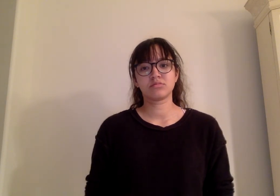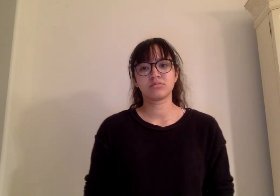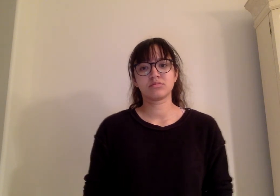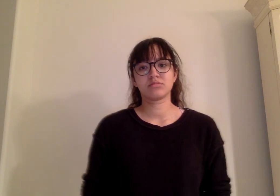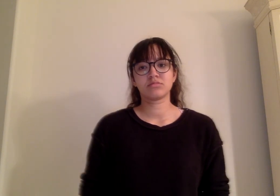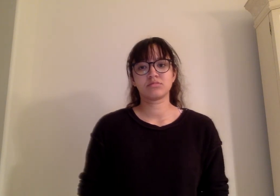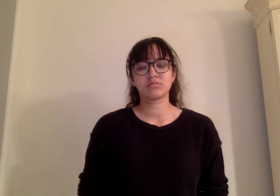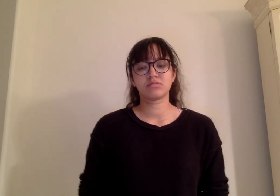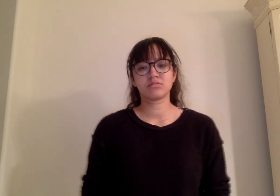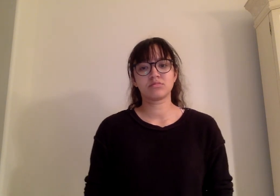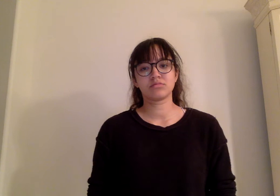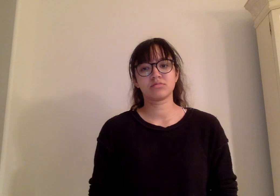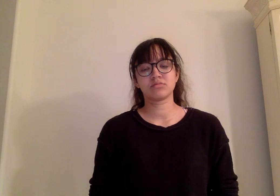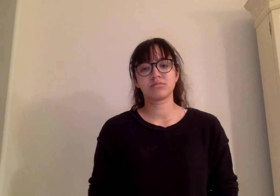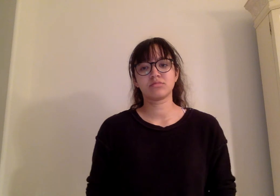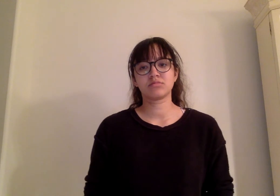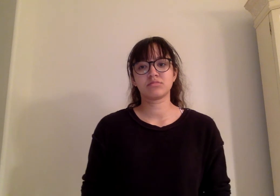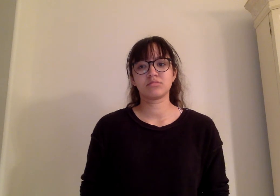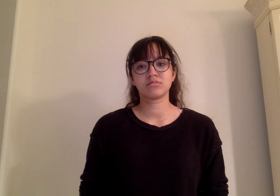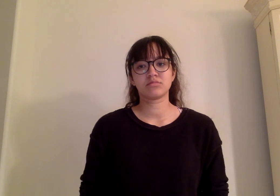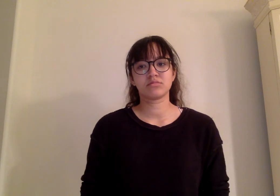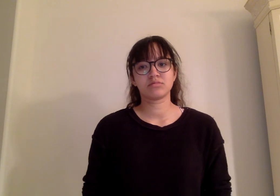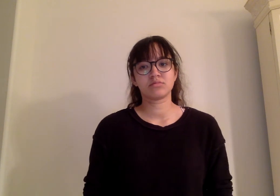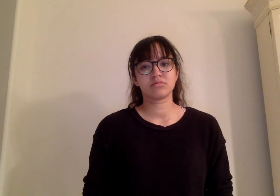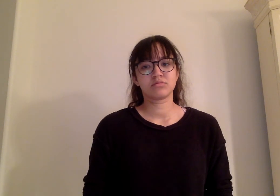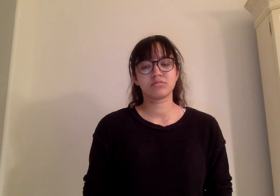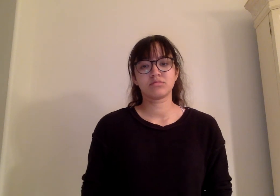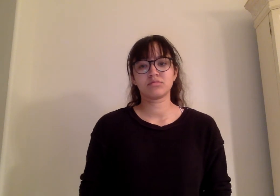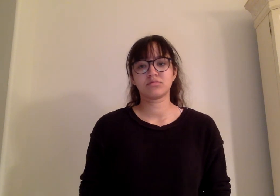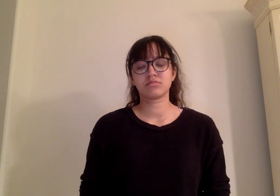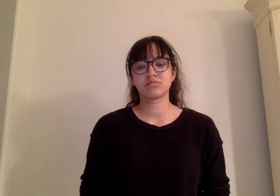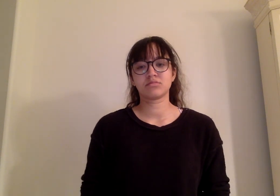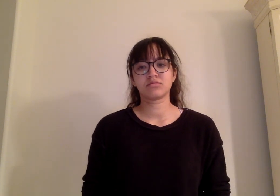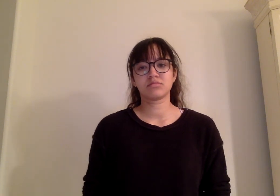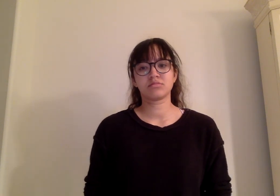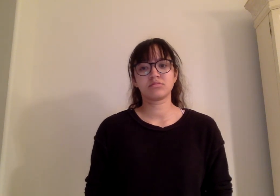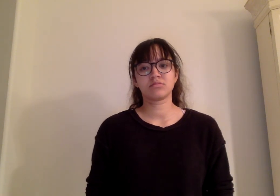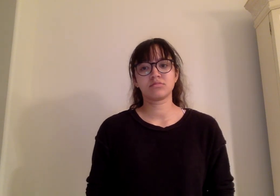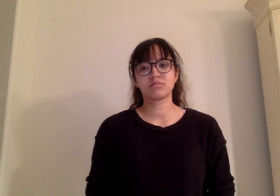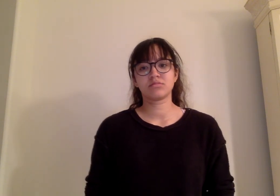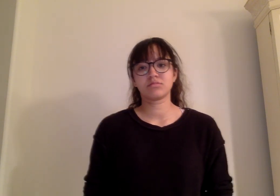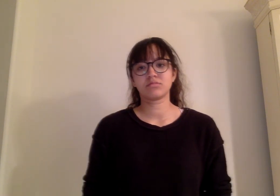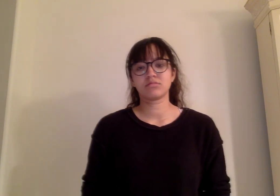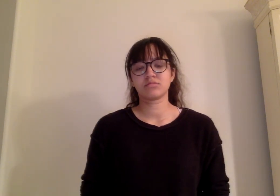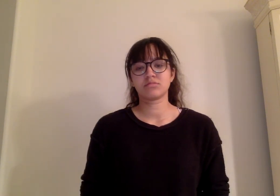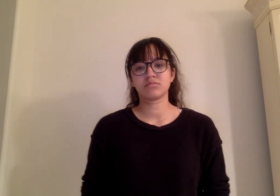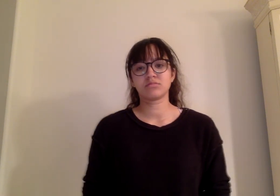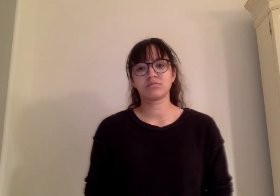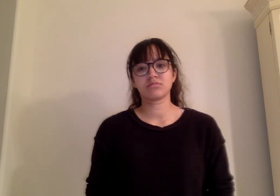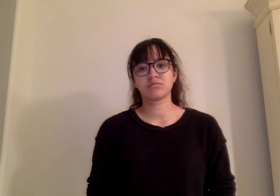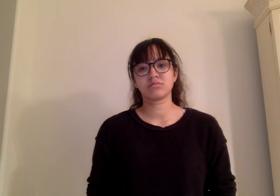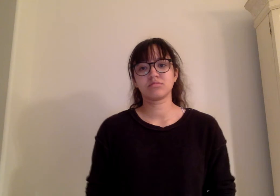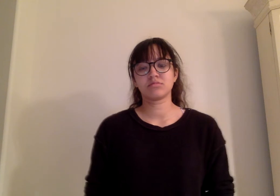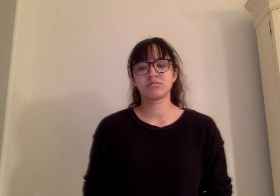it's much like polio. Rachel Scott's son showed up to the doctor with a cold, and